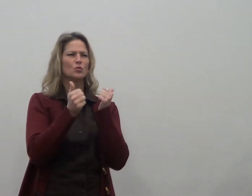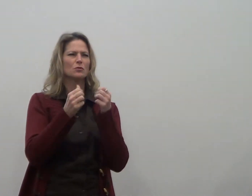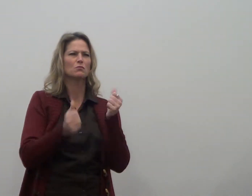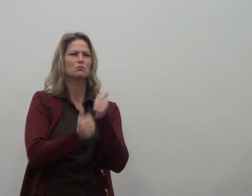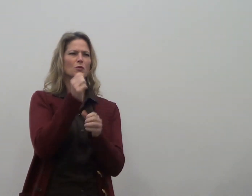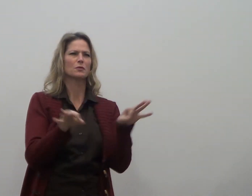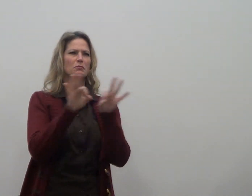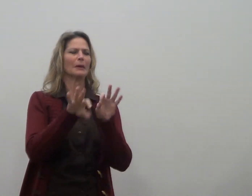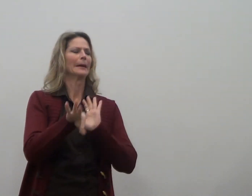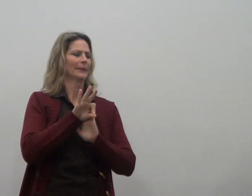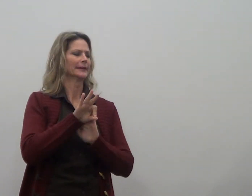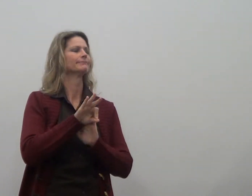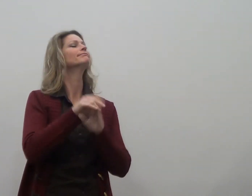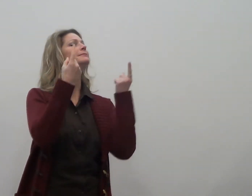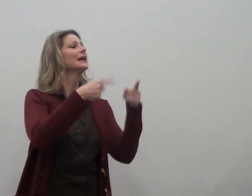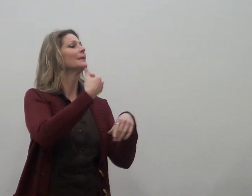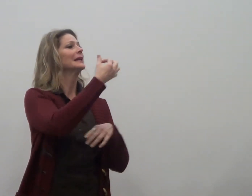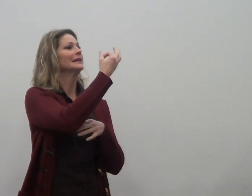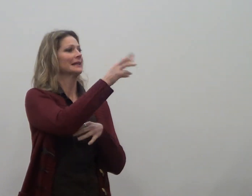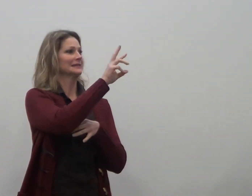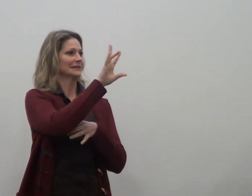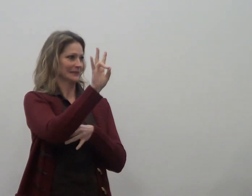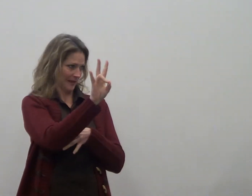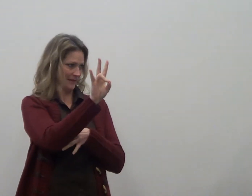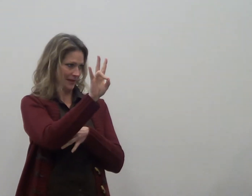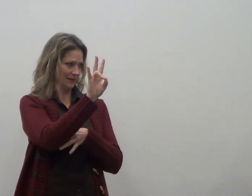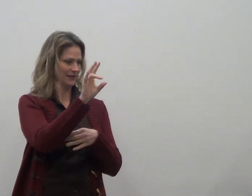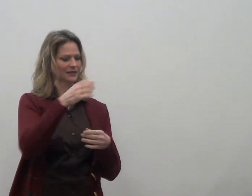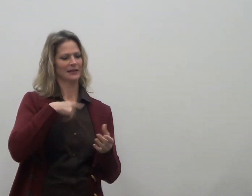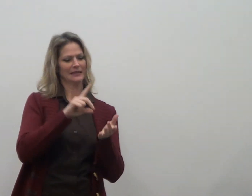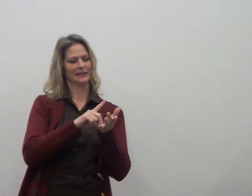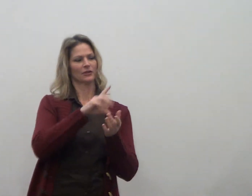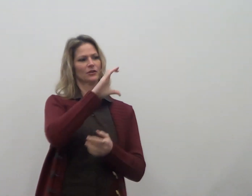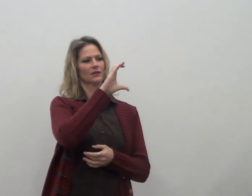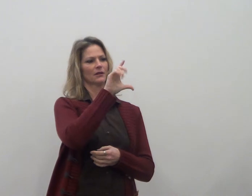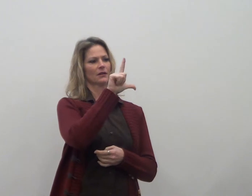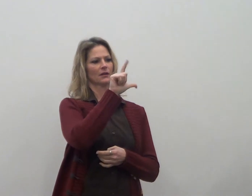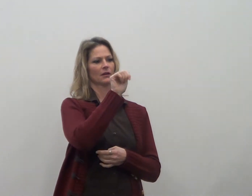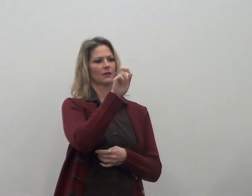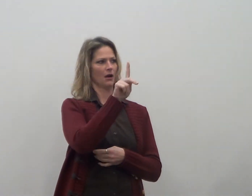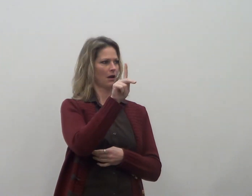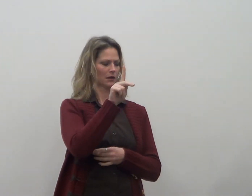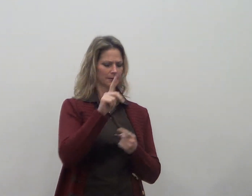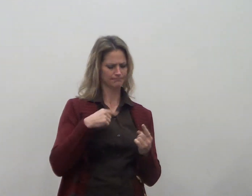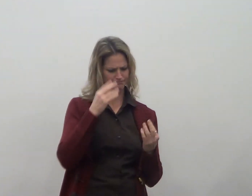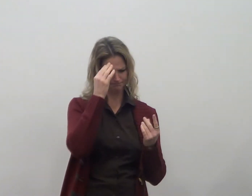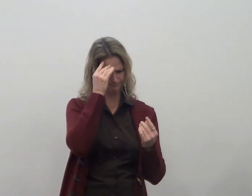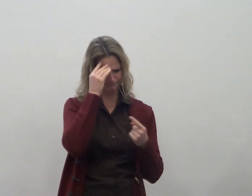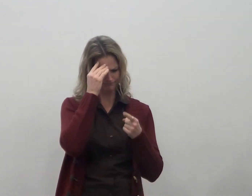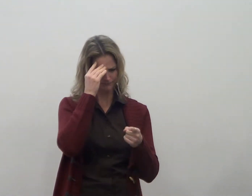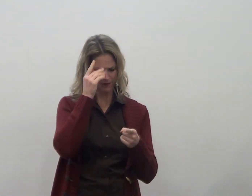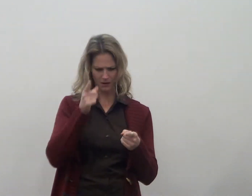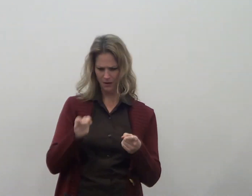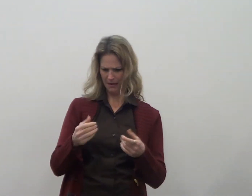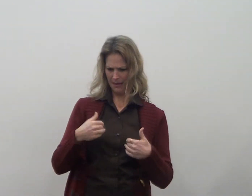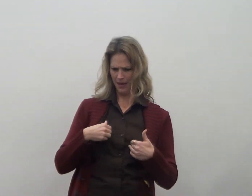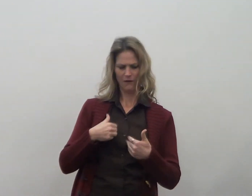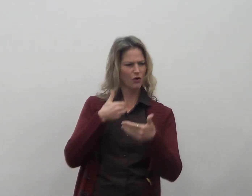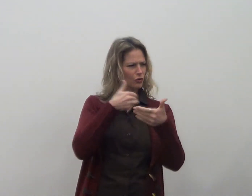in 1967, I have Dr. Clark. Inspired by his close relationship with his father, he decided